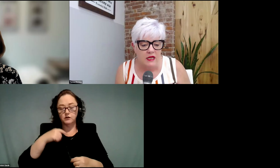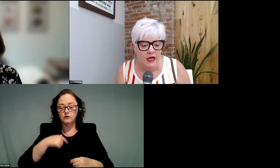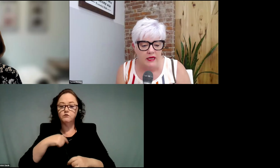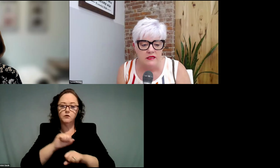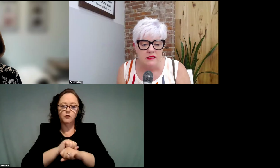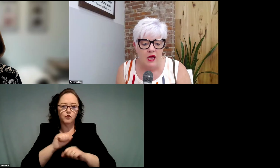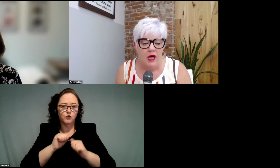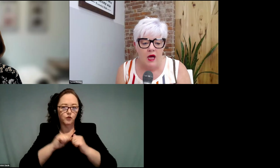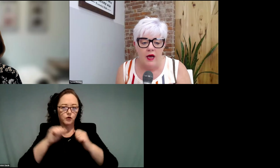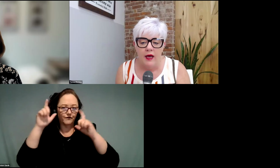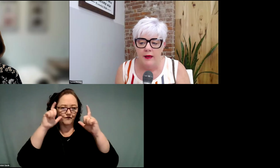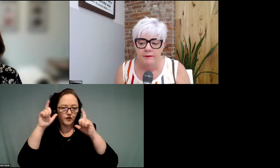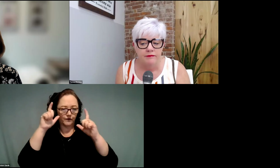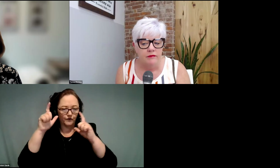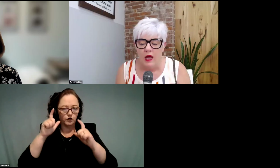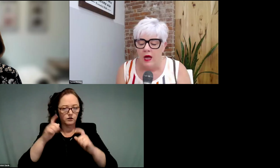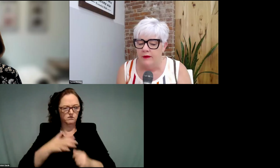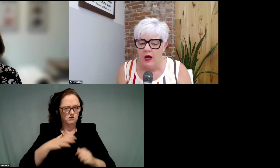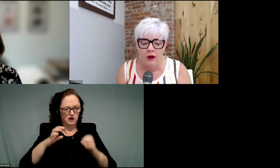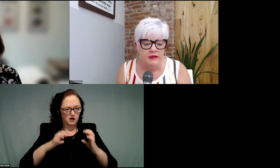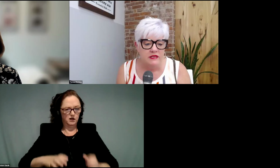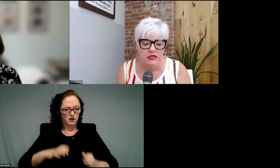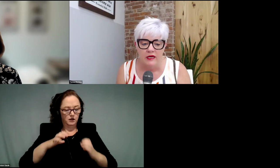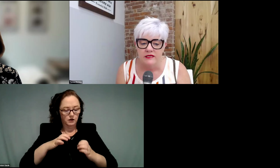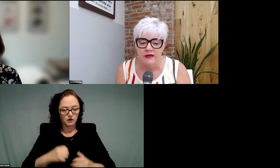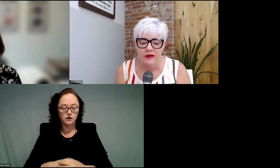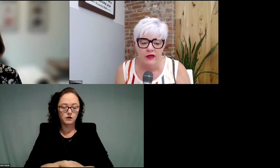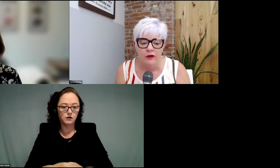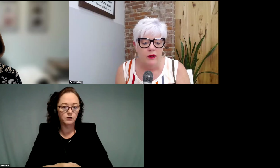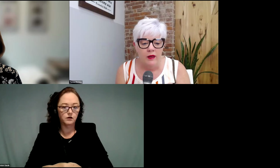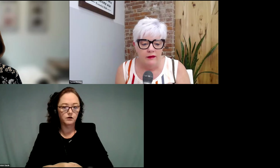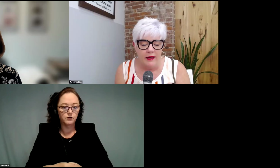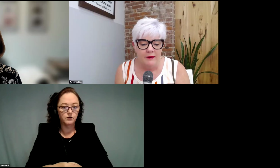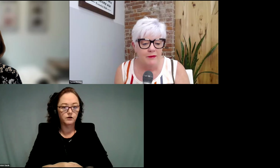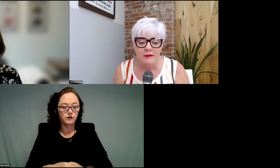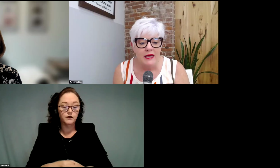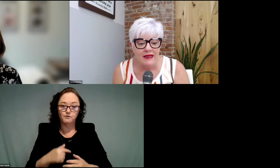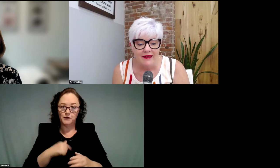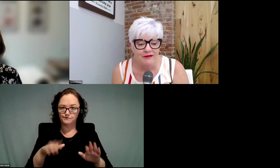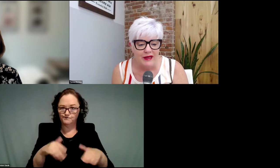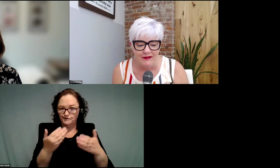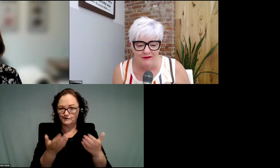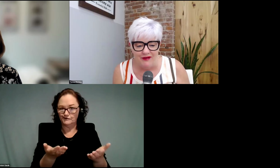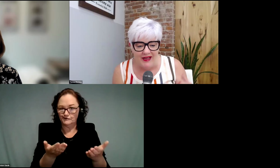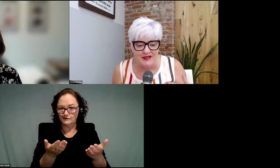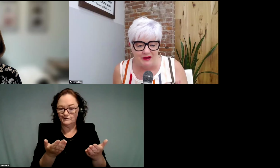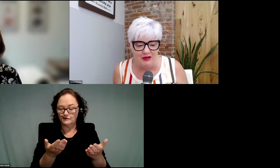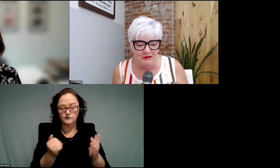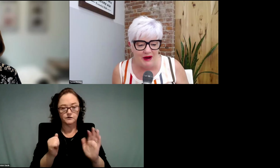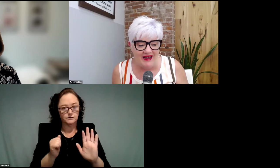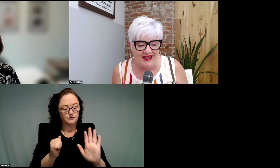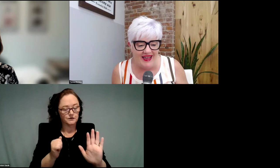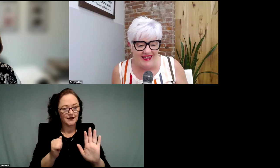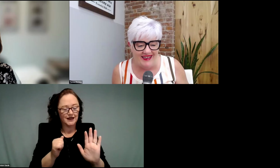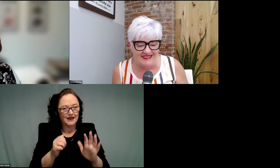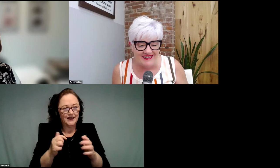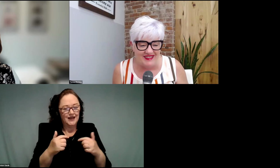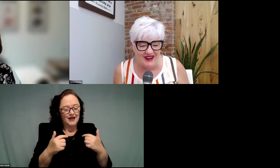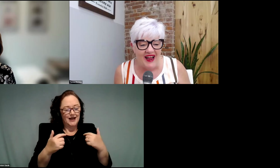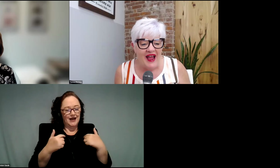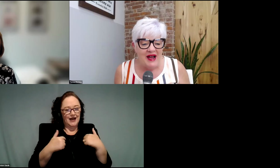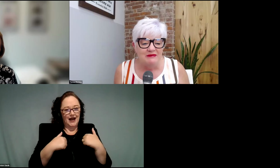as clients, I would always suggest that you, I'm not going to give legal advice. I don't think Mary